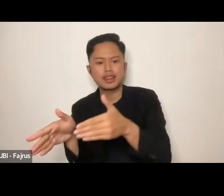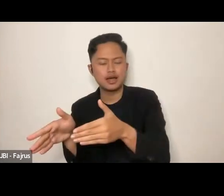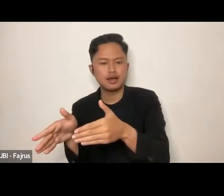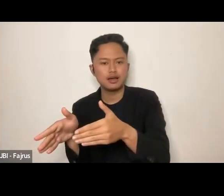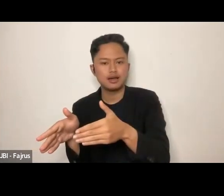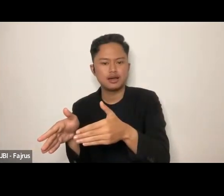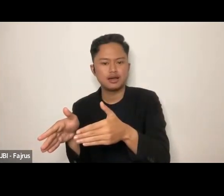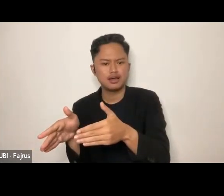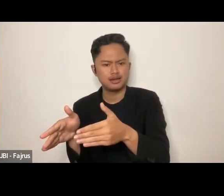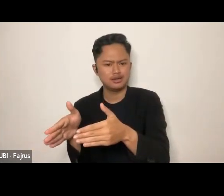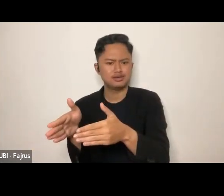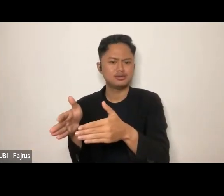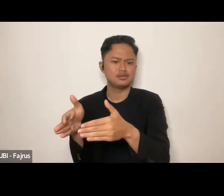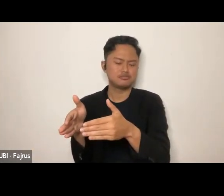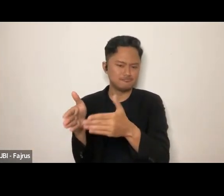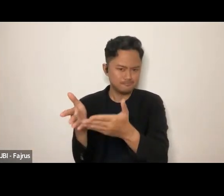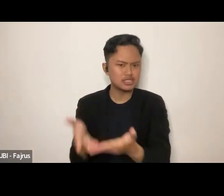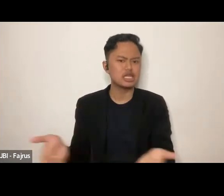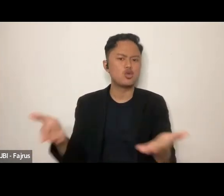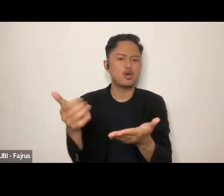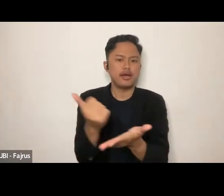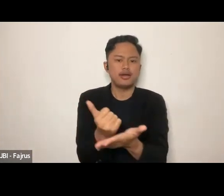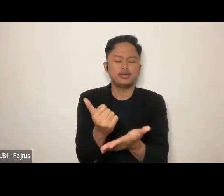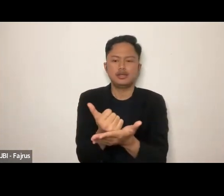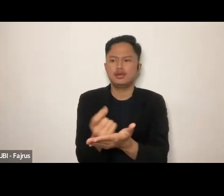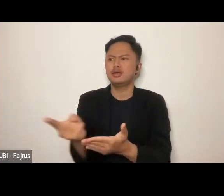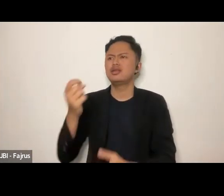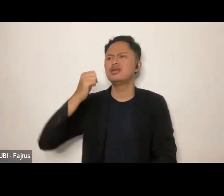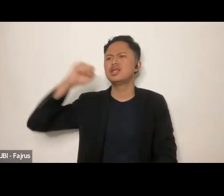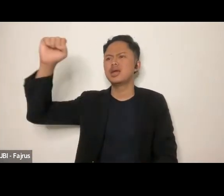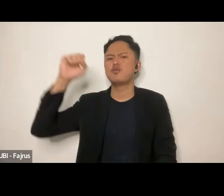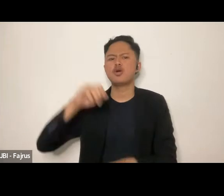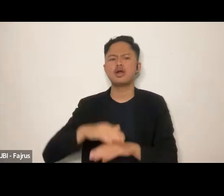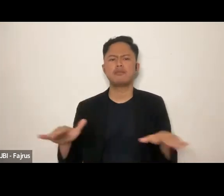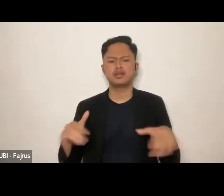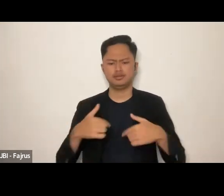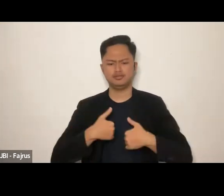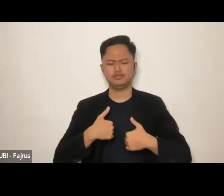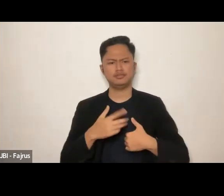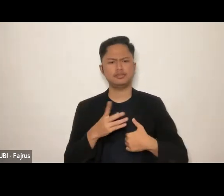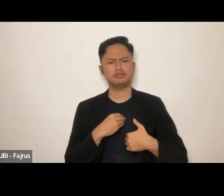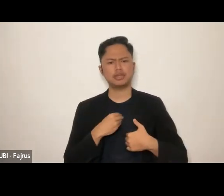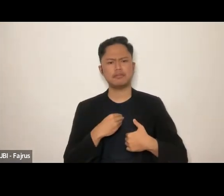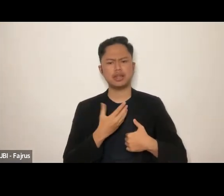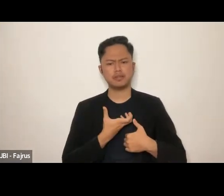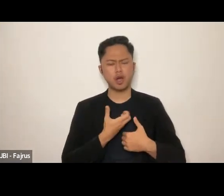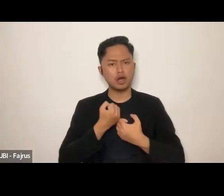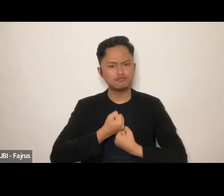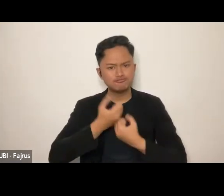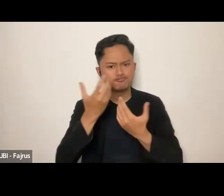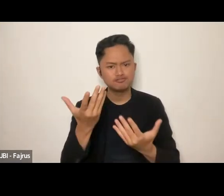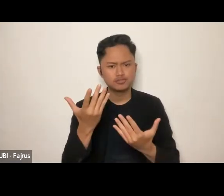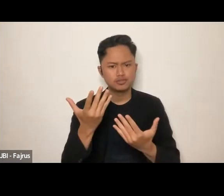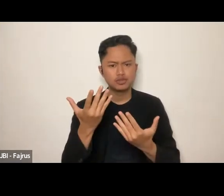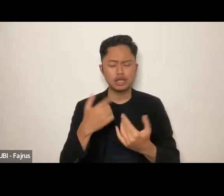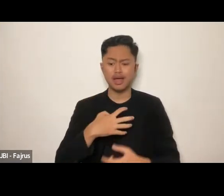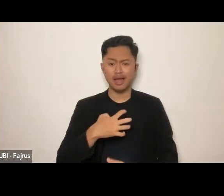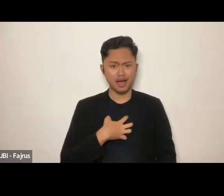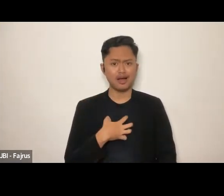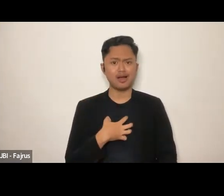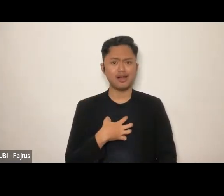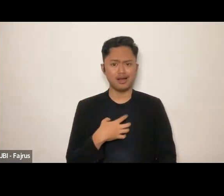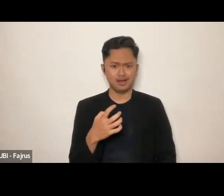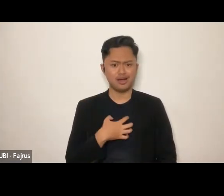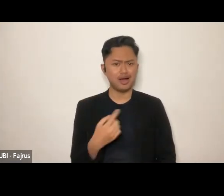situation happening. This is a peaceful demonstration. We are expressing, we are using our rights to express